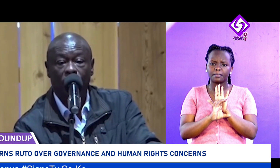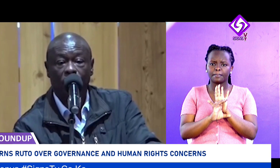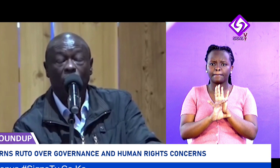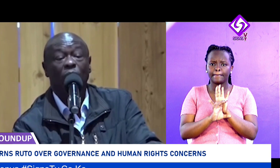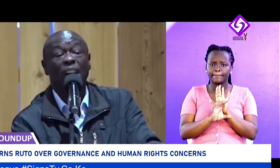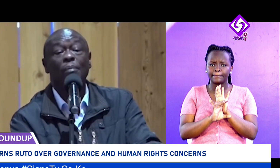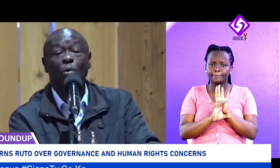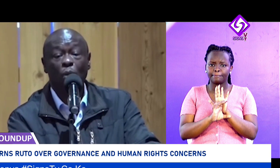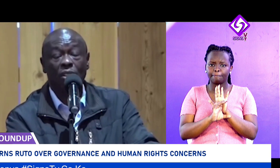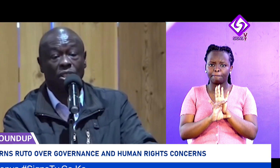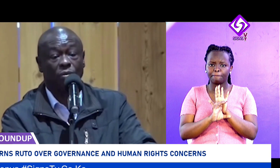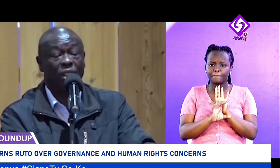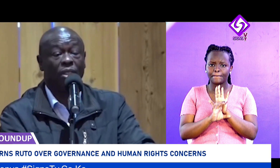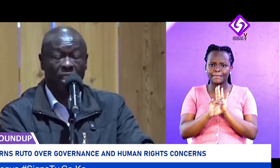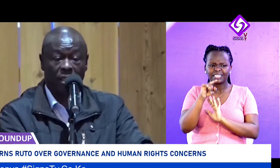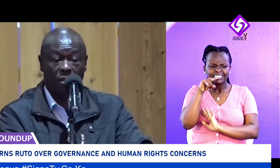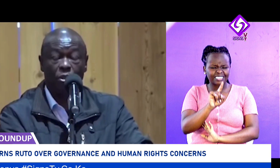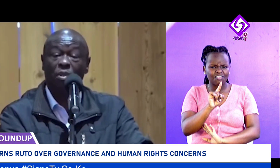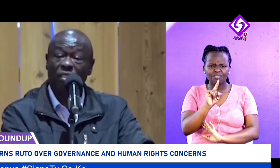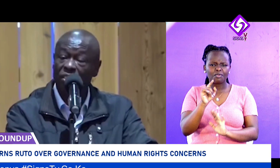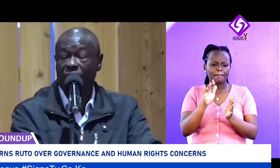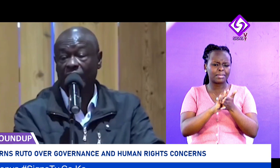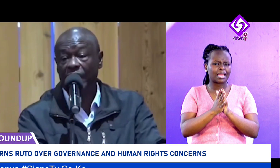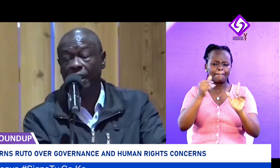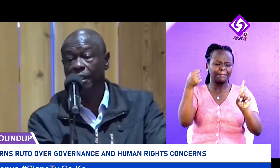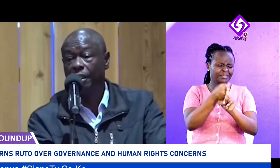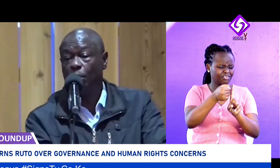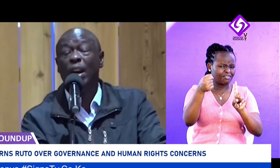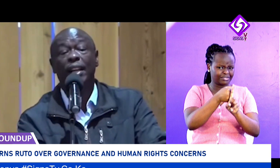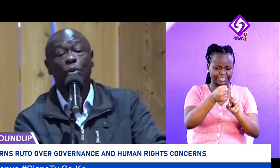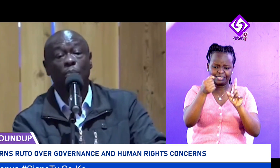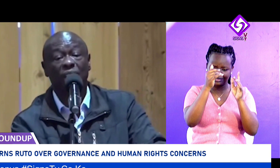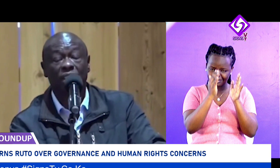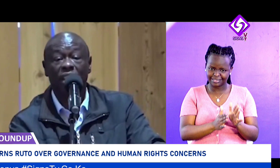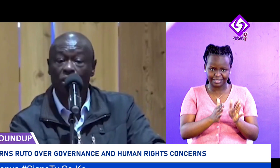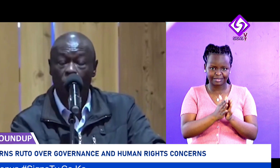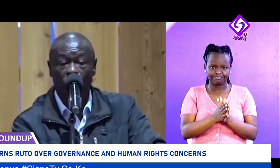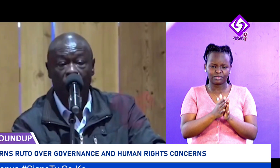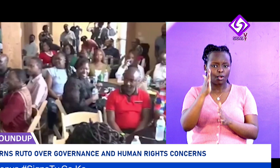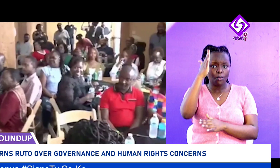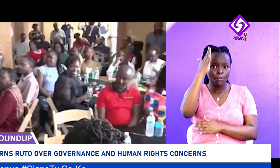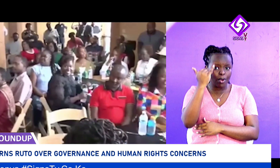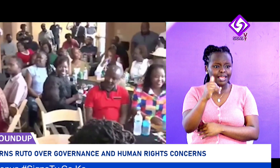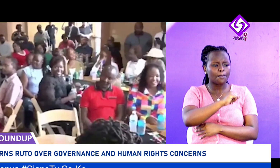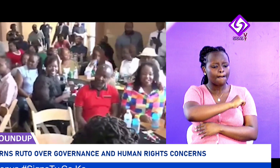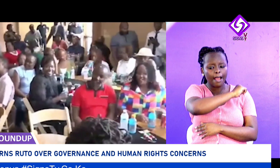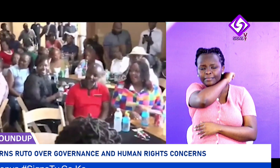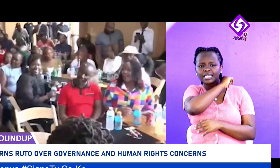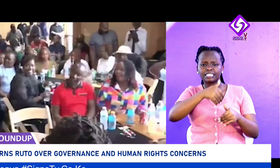you have become the worst violator of human rights in Kenya. Why are you abducting young children? Don't hide behind